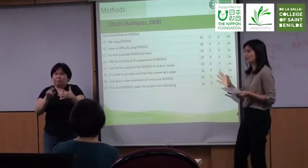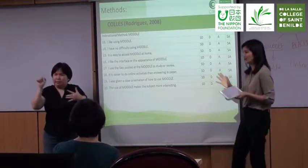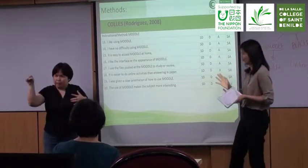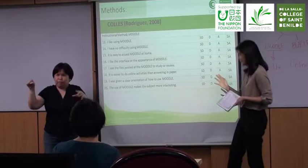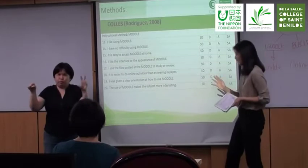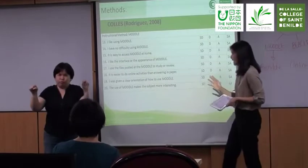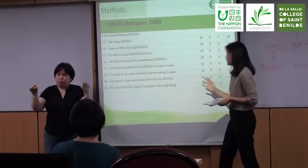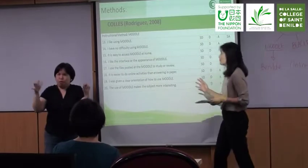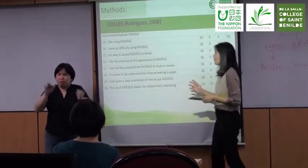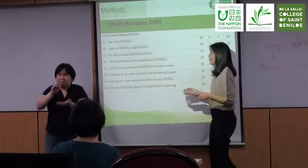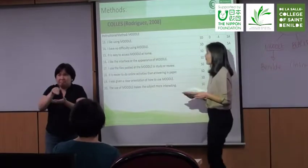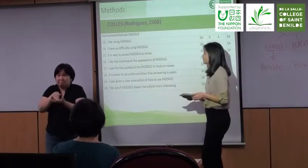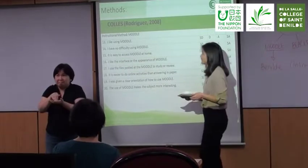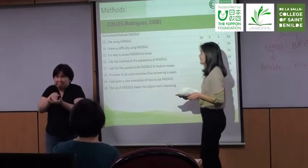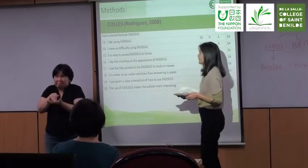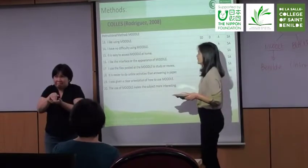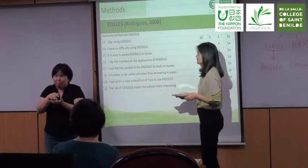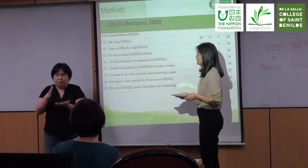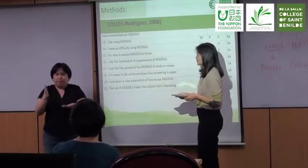a no.